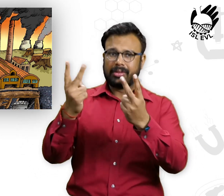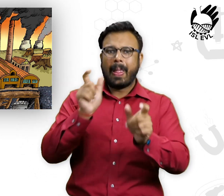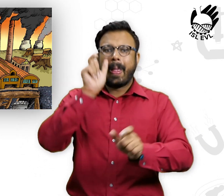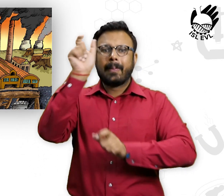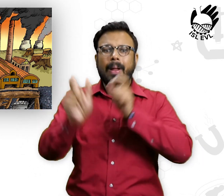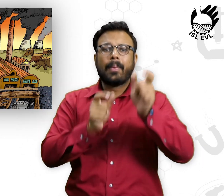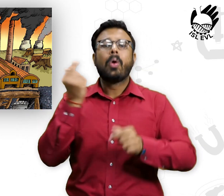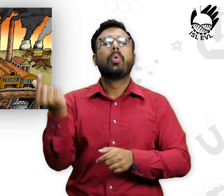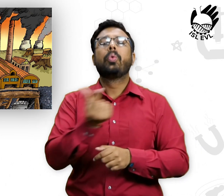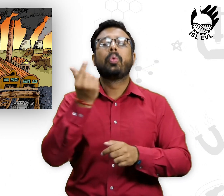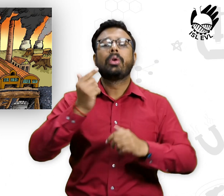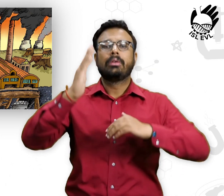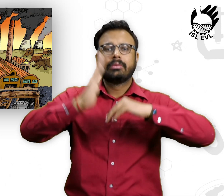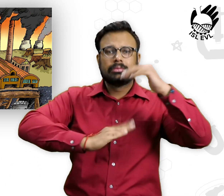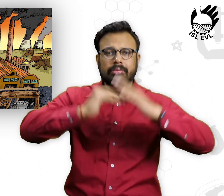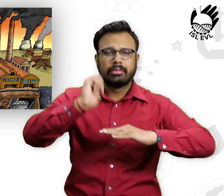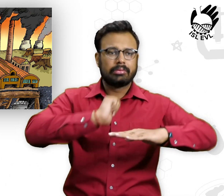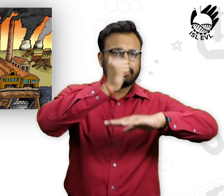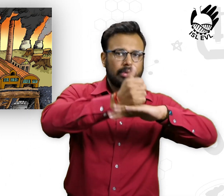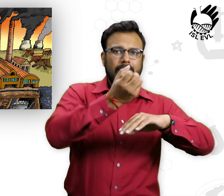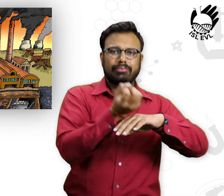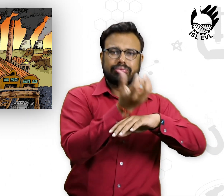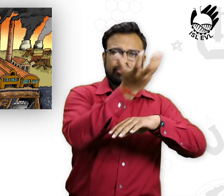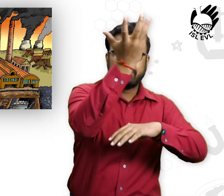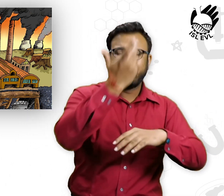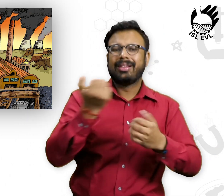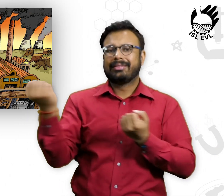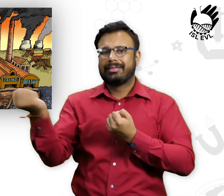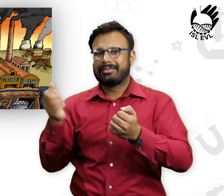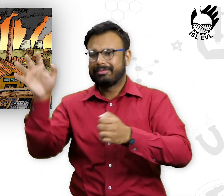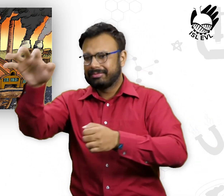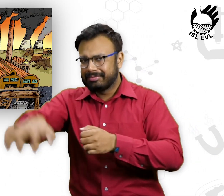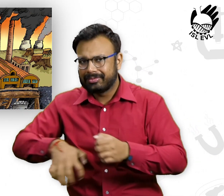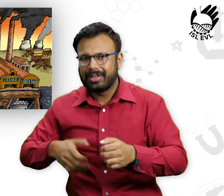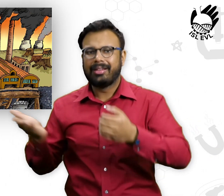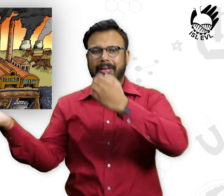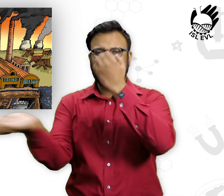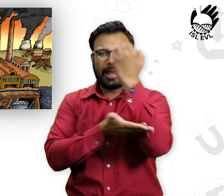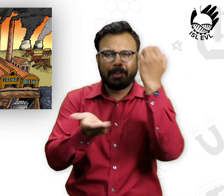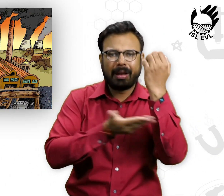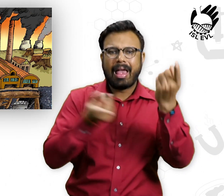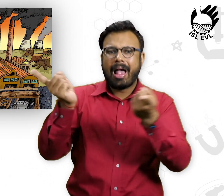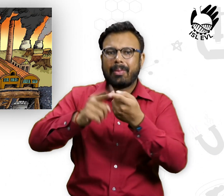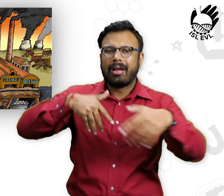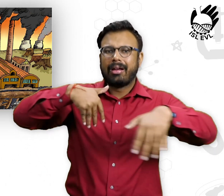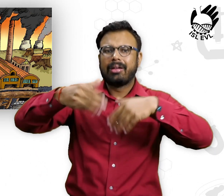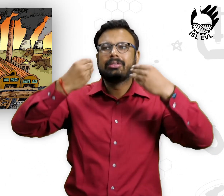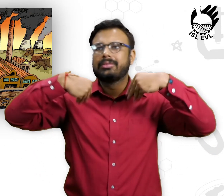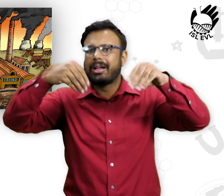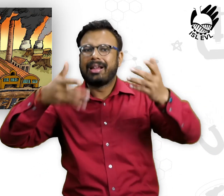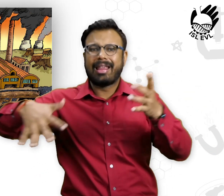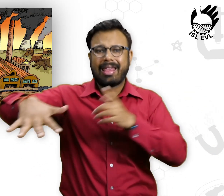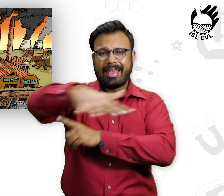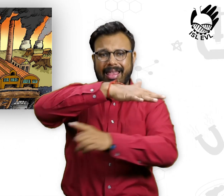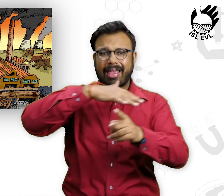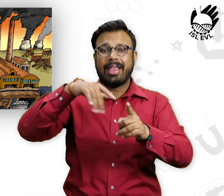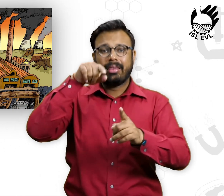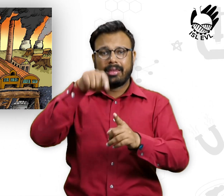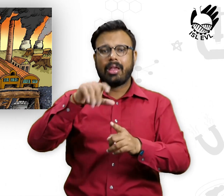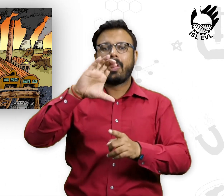In the current times, human activities, especially rapid urbanization, industrialization, and